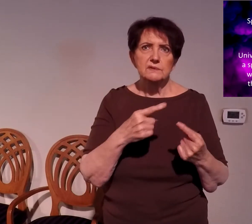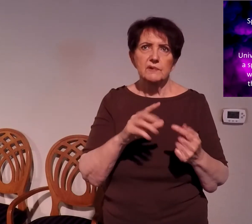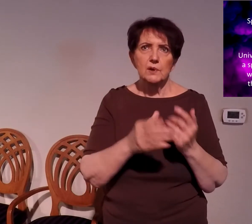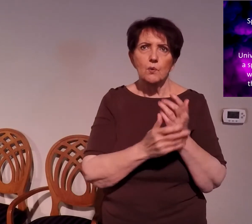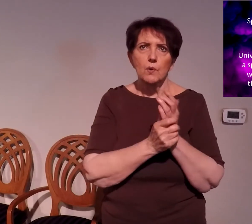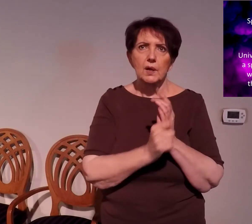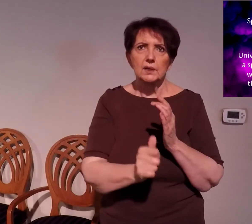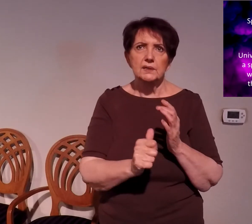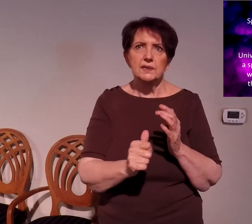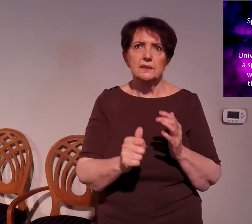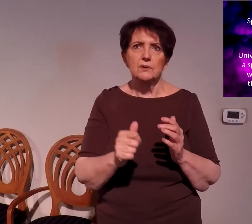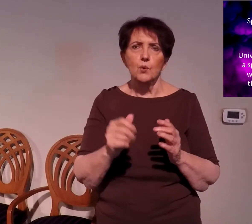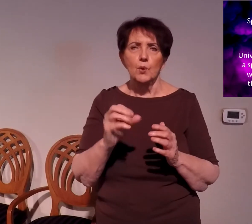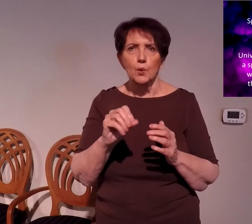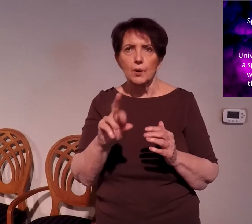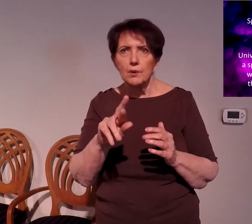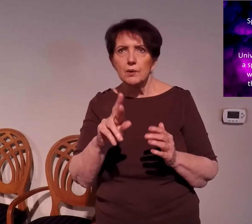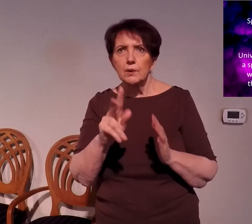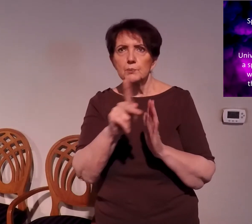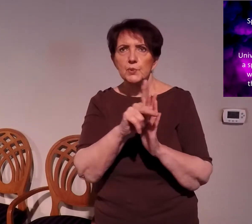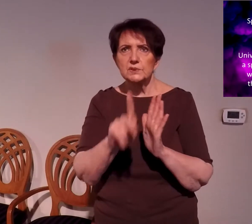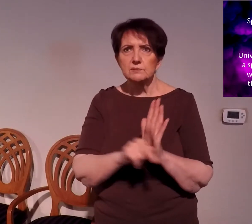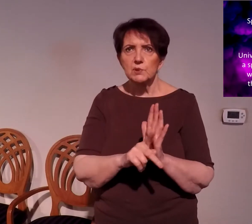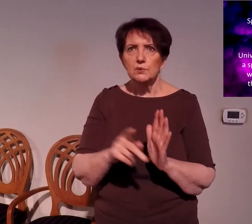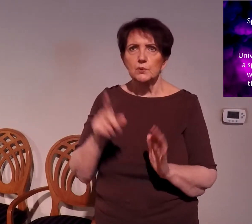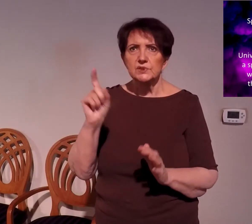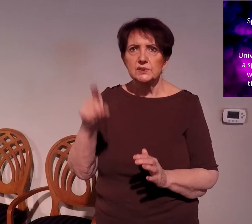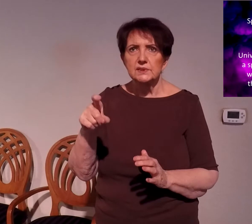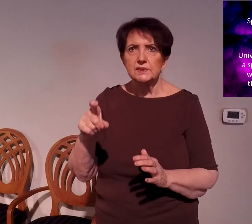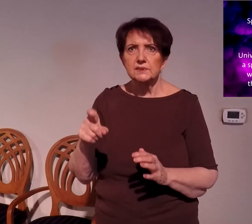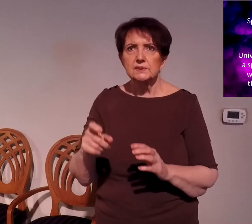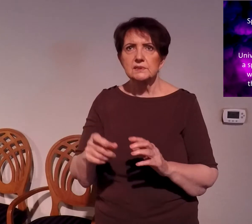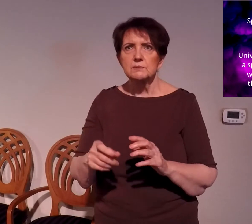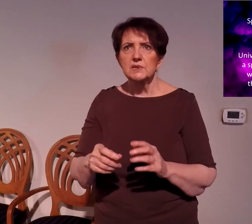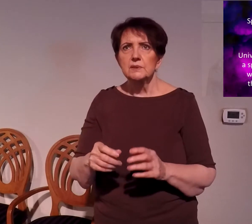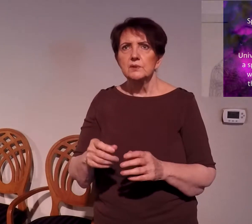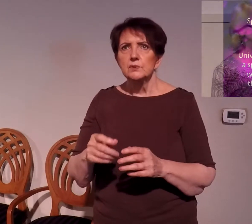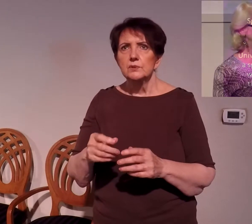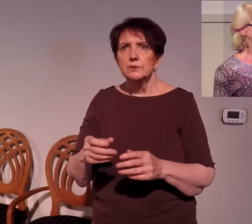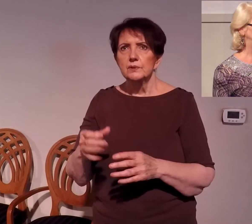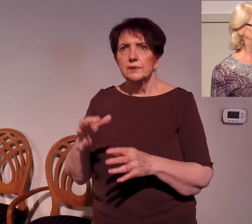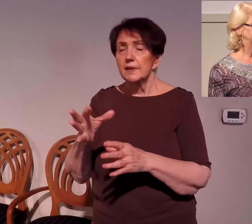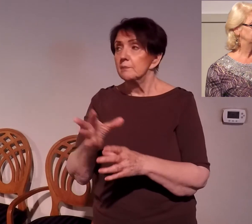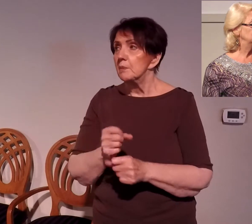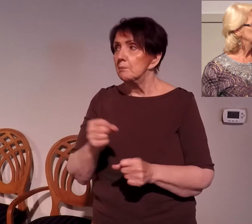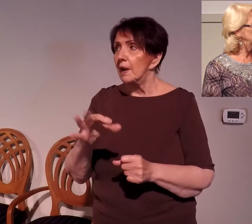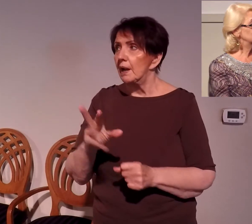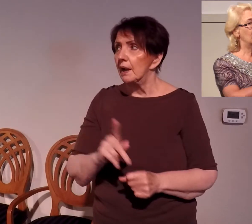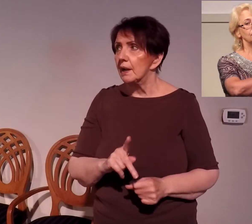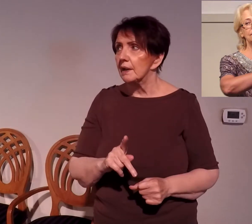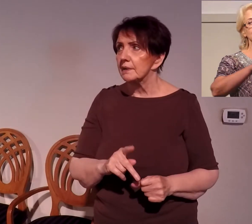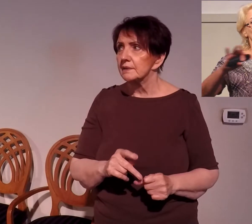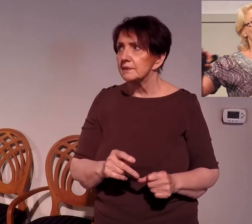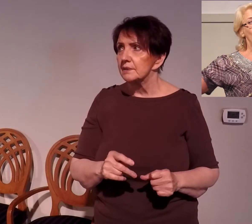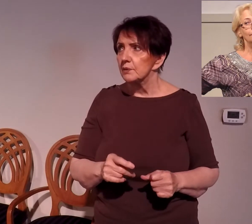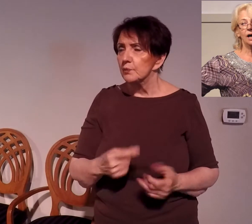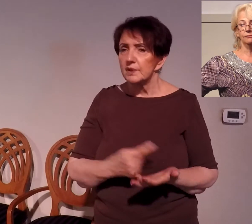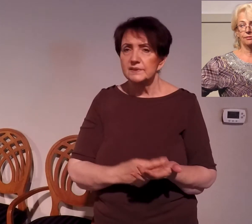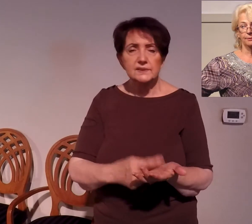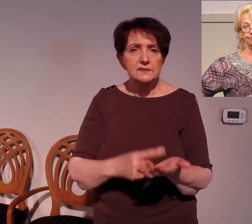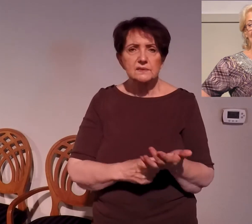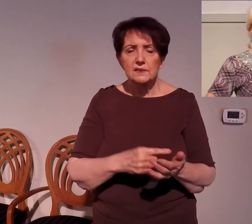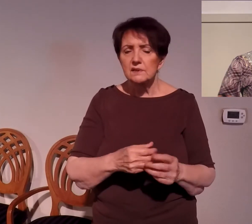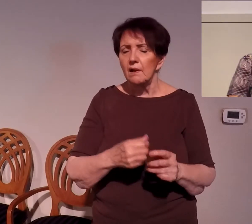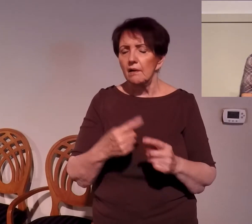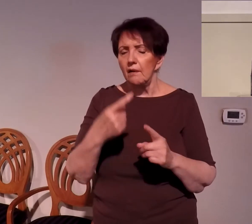be restored, that is now restored as we do our spiritual mind treatment. So we're going to talk about this all